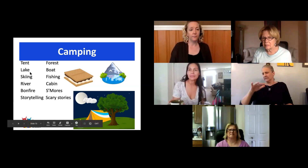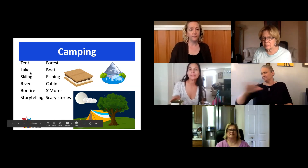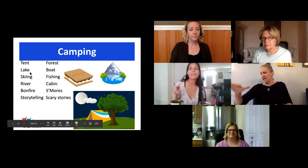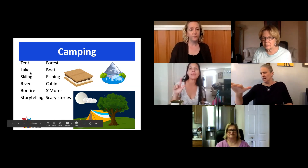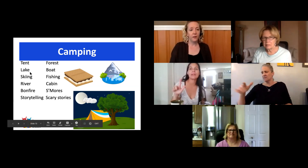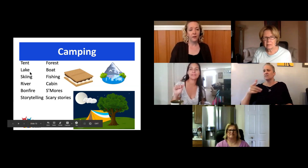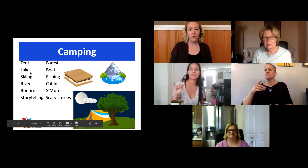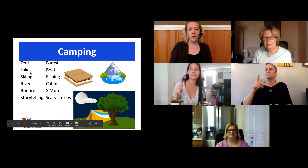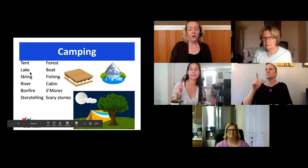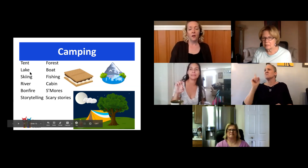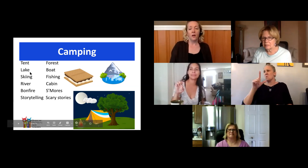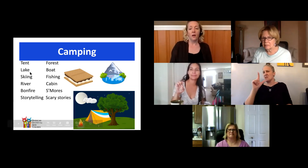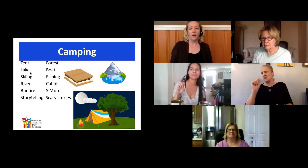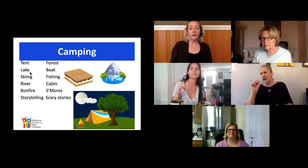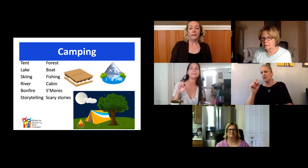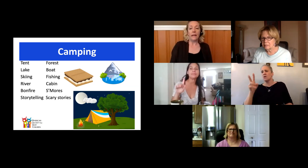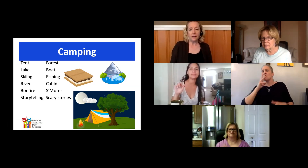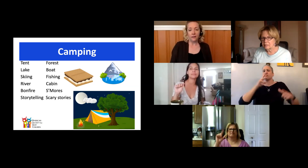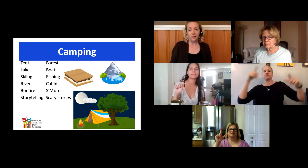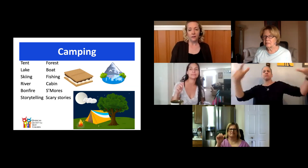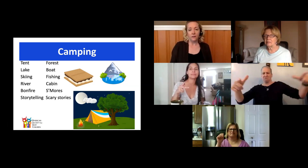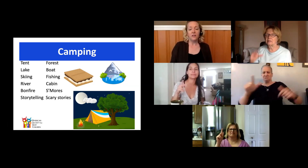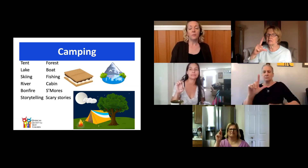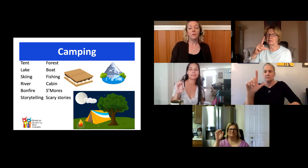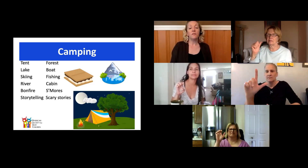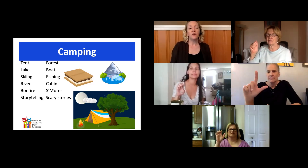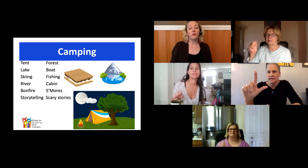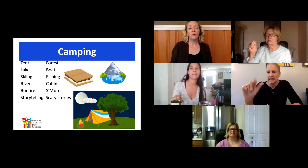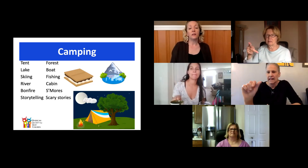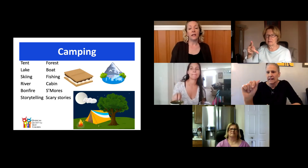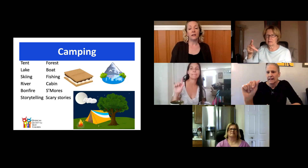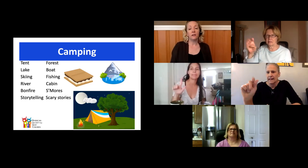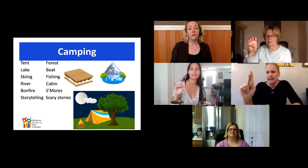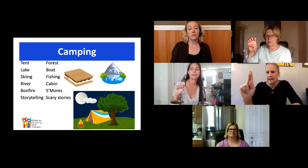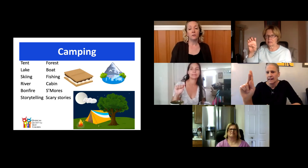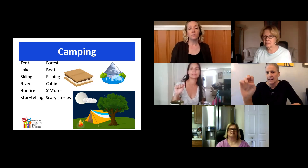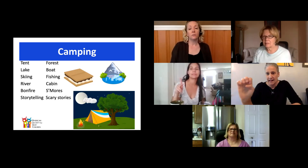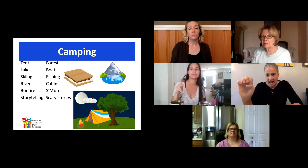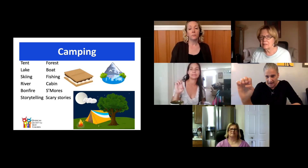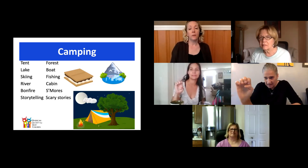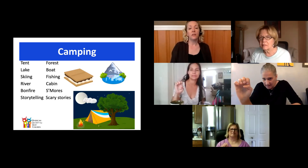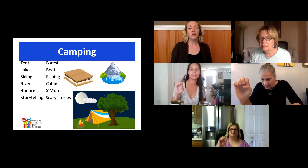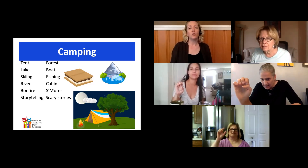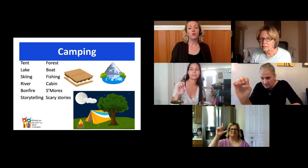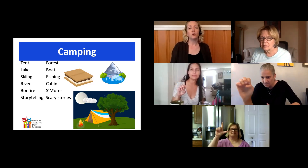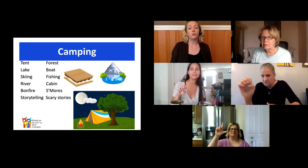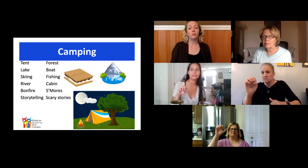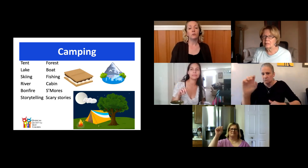Lake. Typically we finger spell lake. And then you would, so